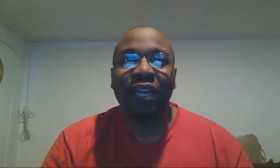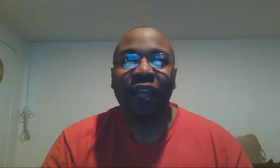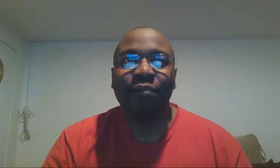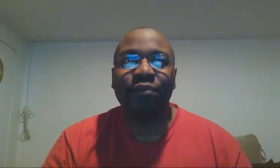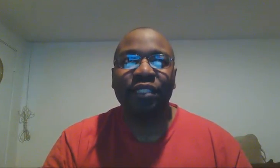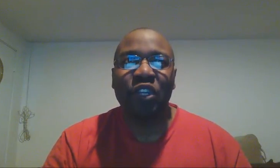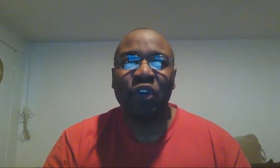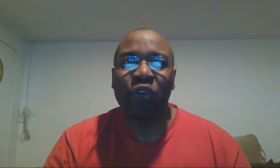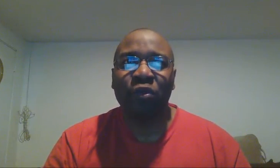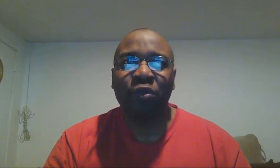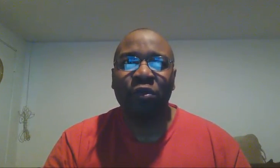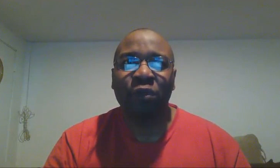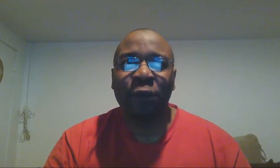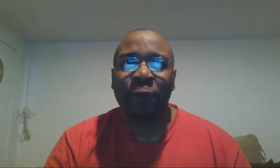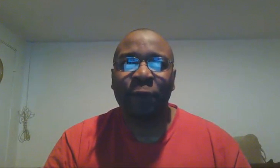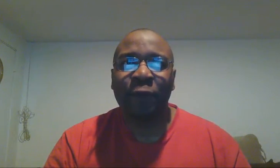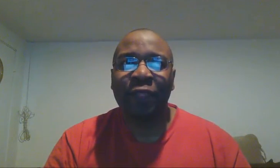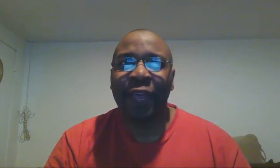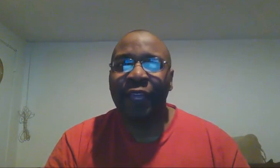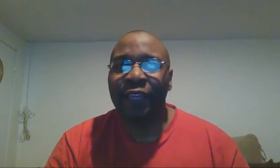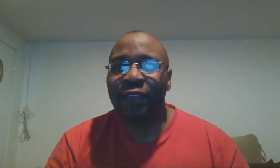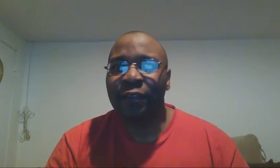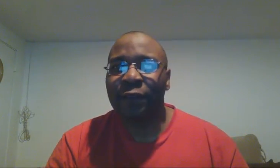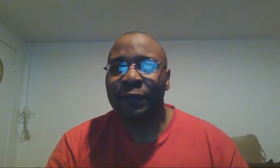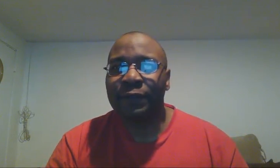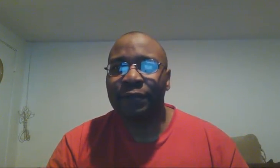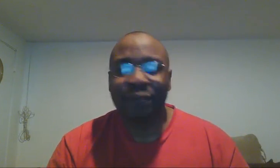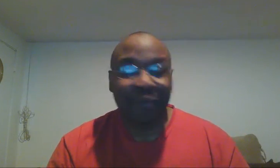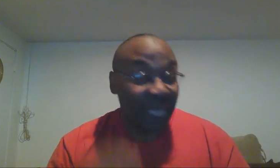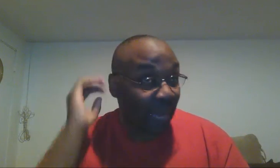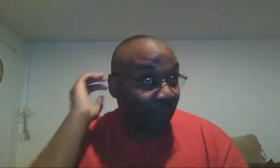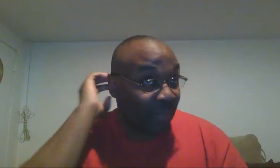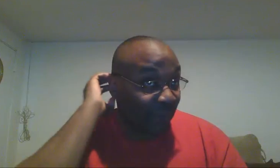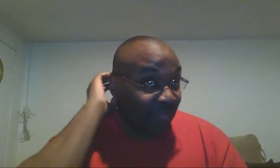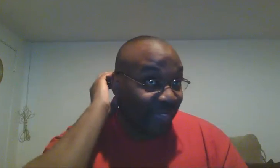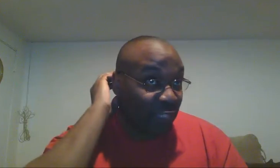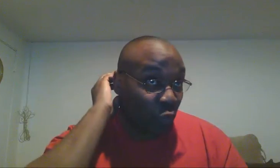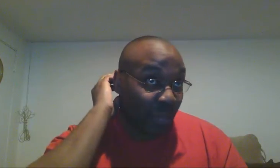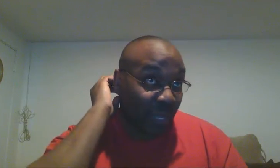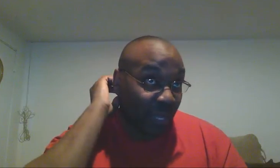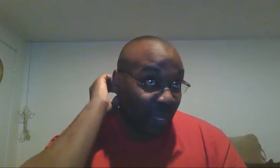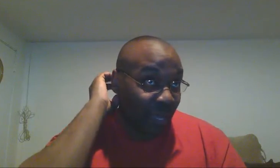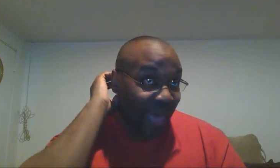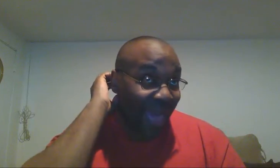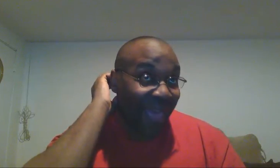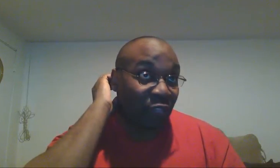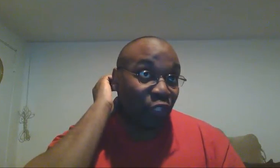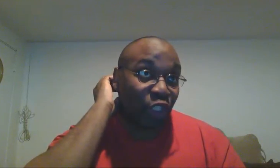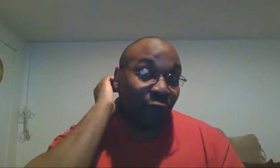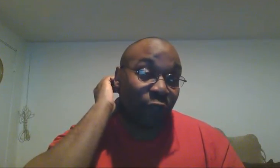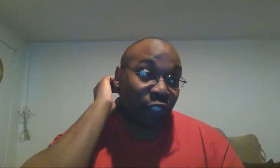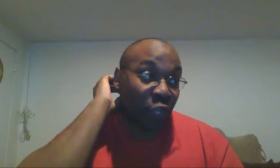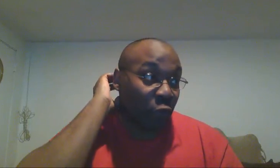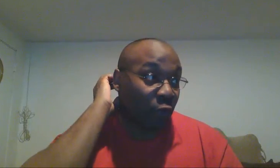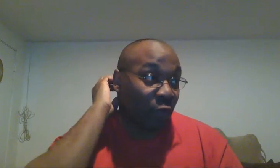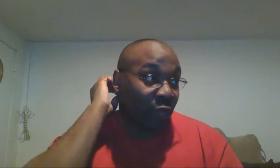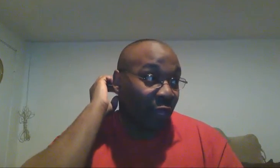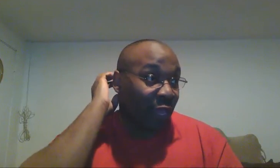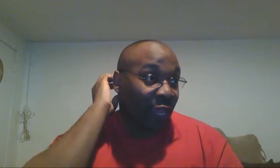Sometimes, you know, like, I believe last week I had to shovel snow.